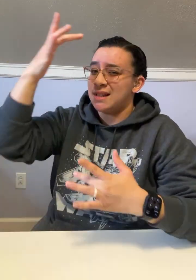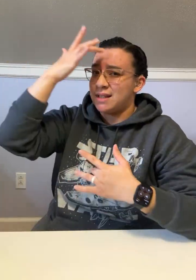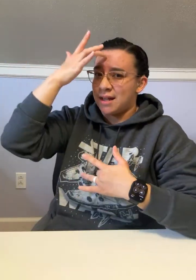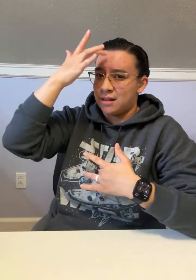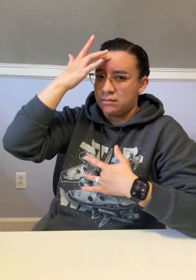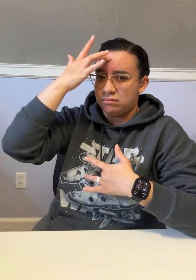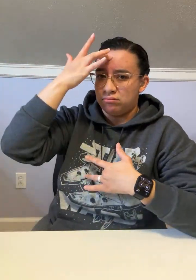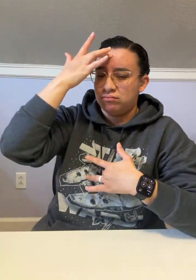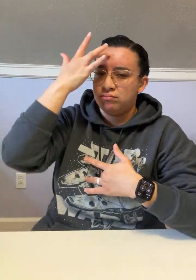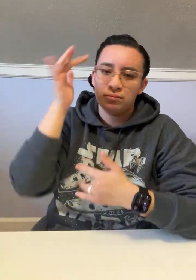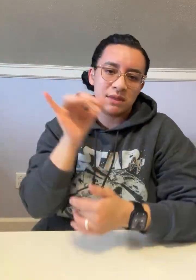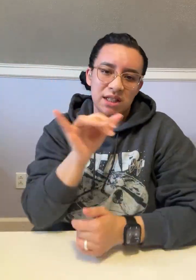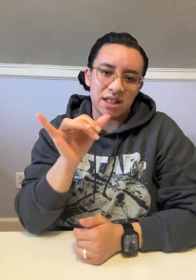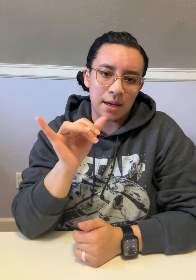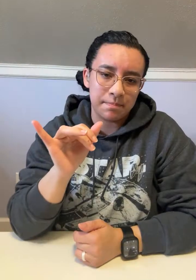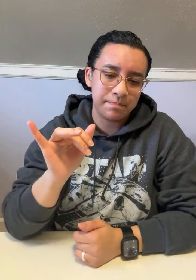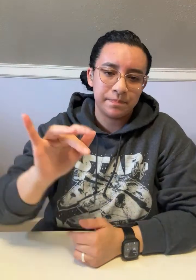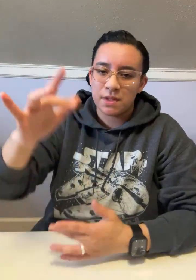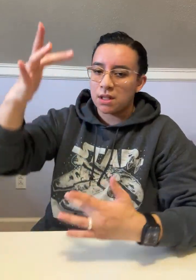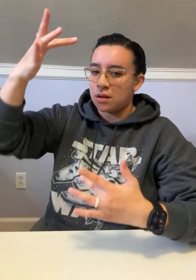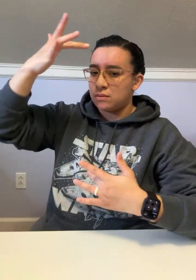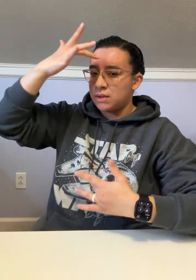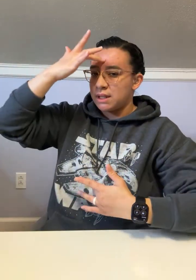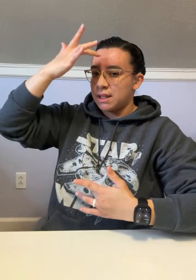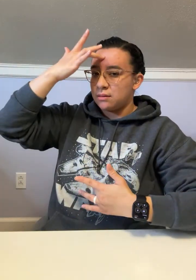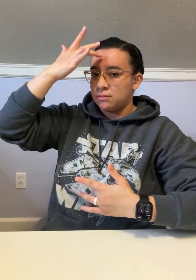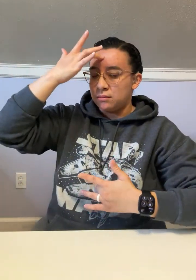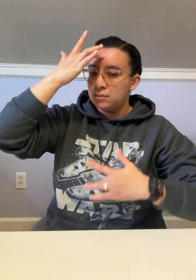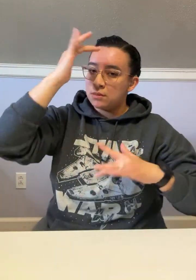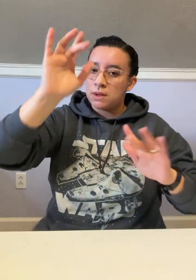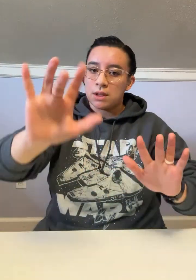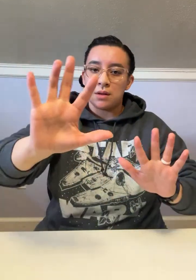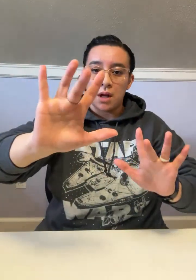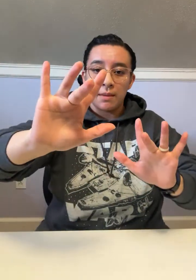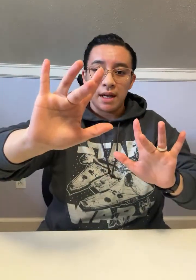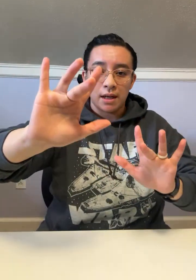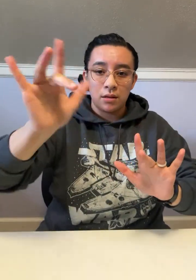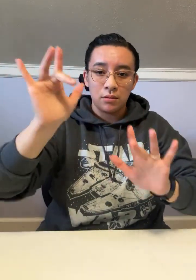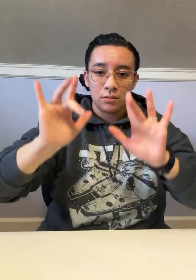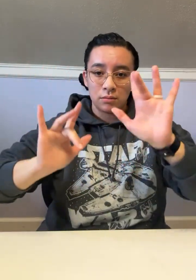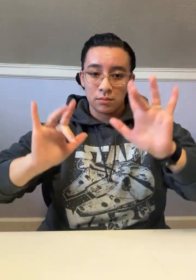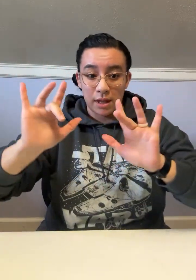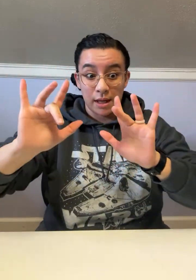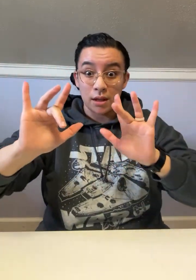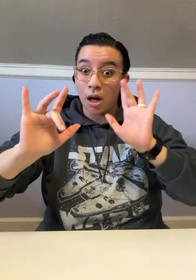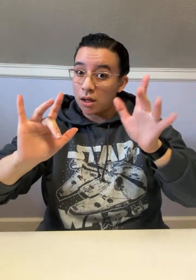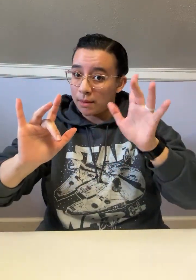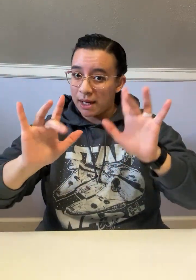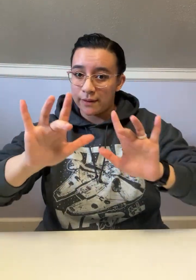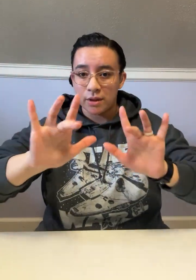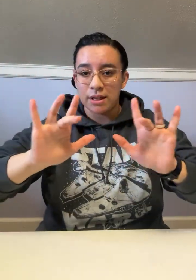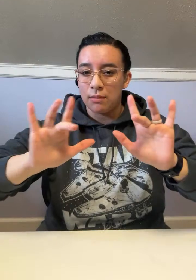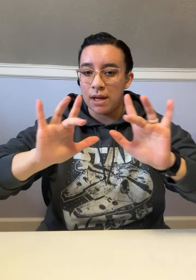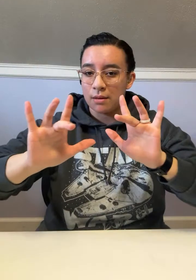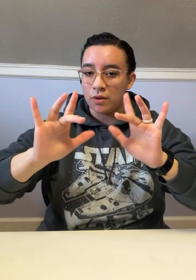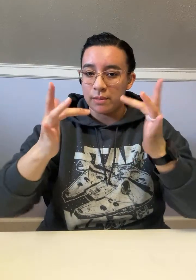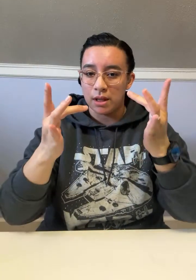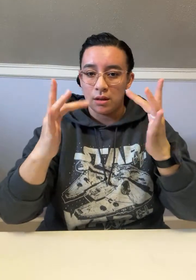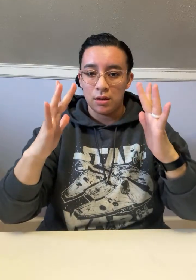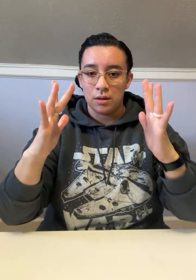sick. It's the same. So, sick. So, dominant hand and non-dominant hand, they're the same hand movement. Middle